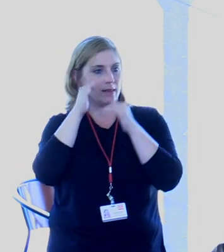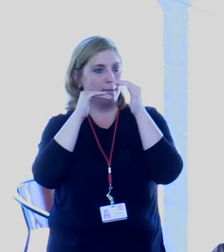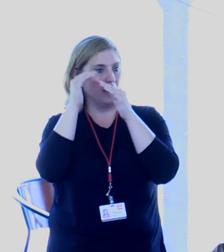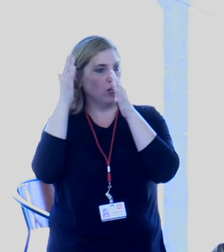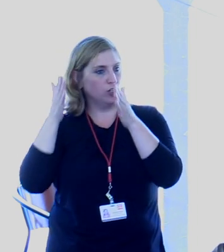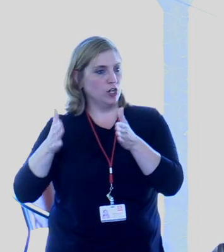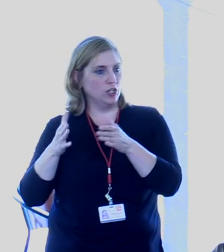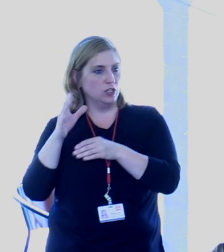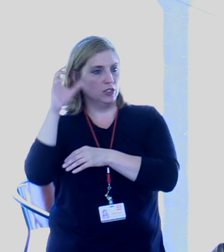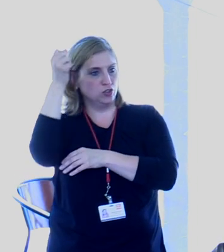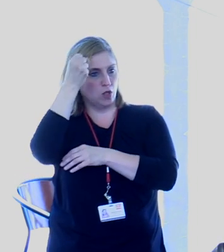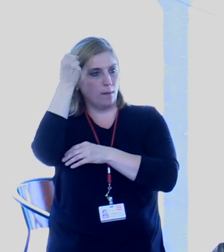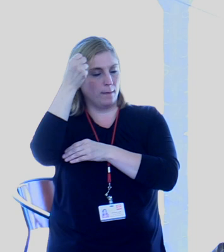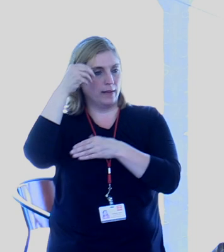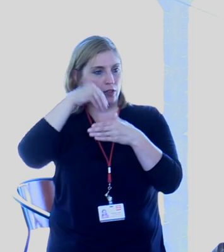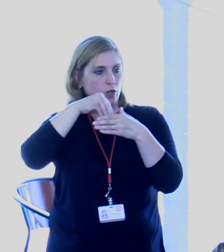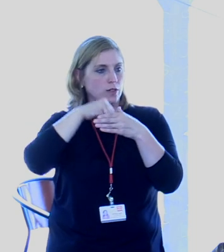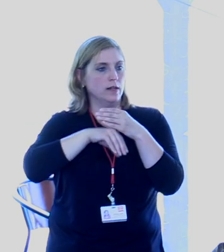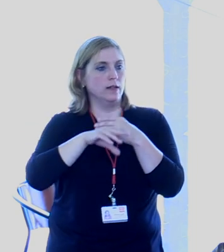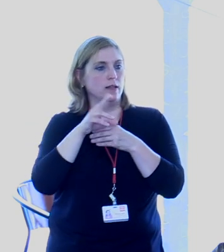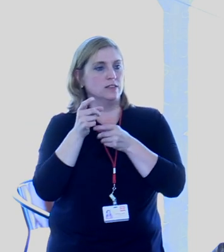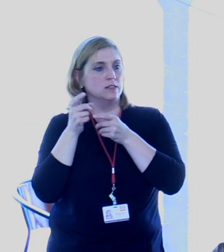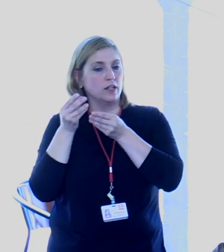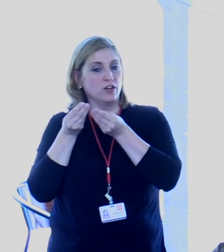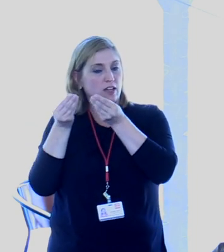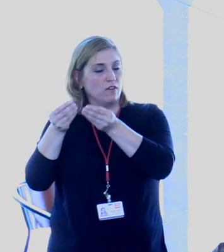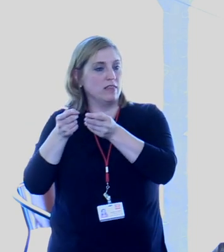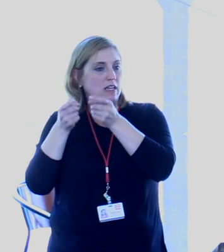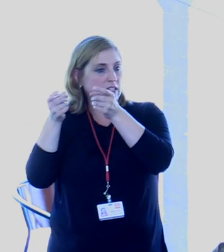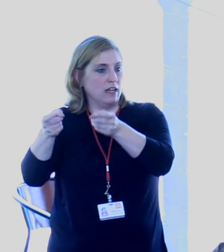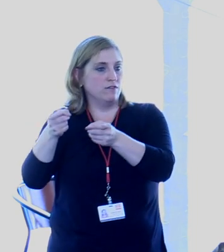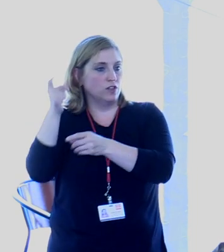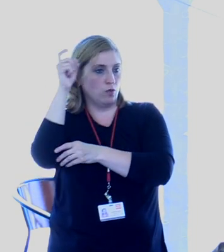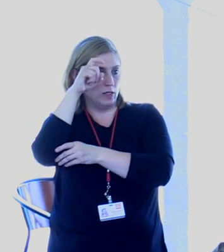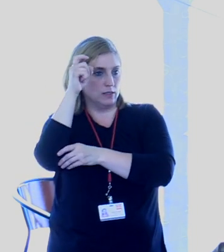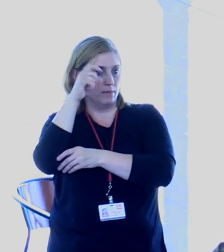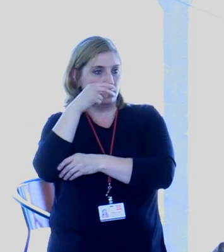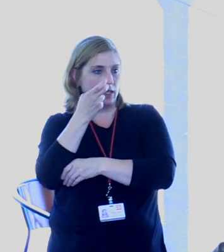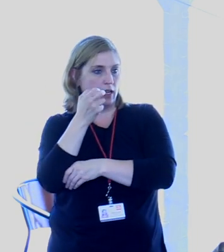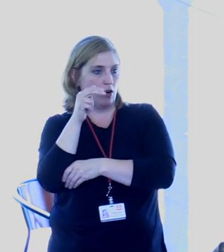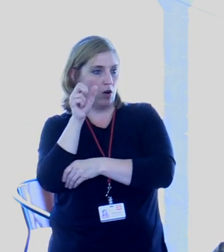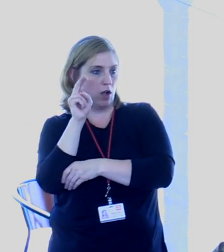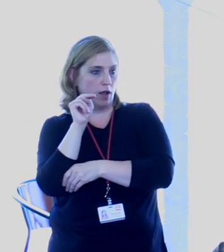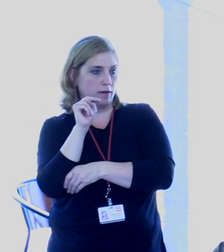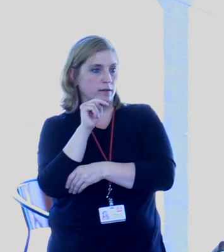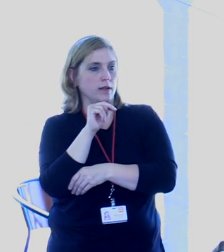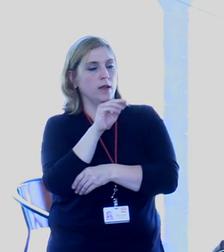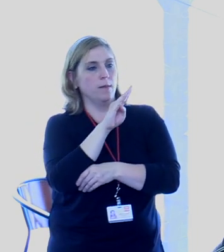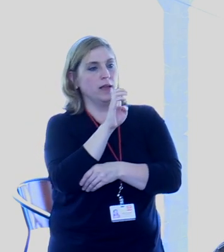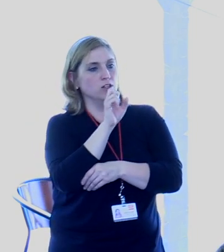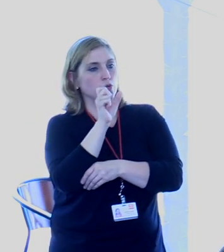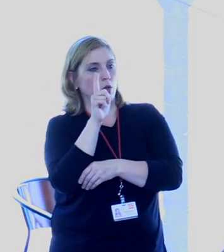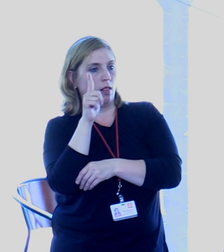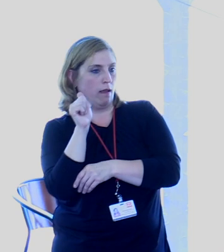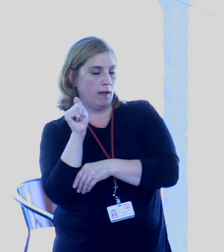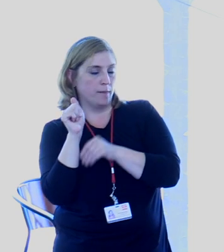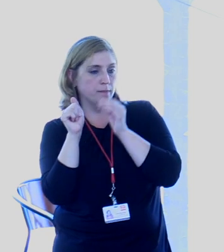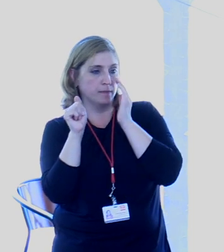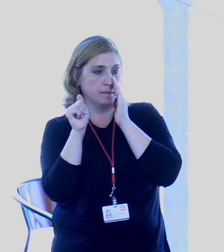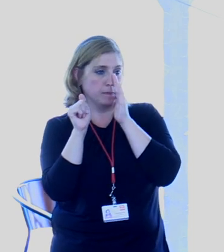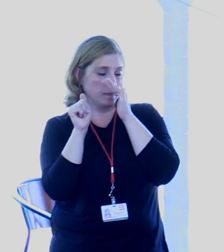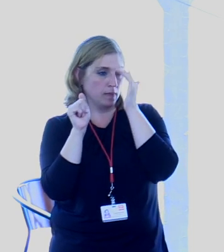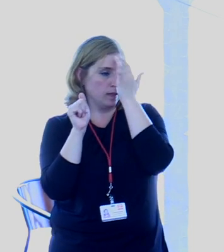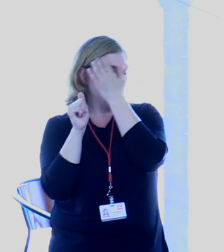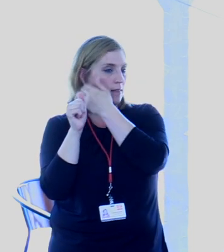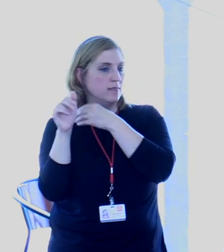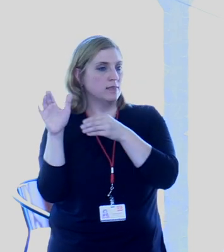Solomon has to incorporate are given the gift of wisdom. Hiram from Tyre, like Bezalel, who built the tabernacle,